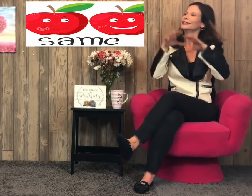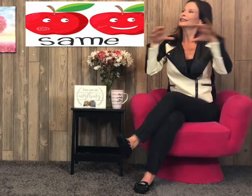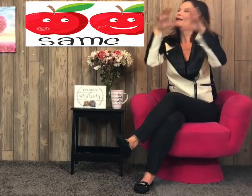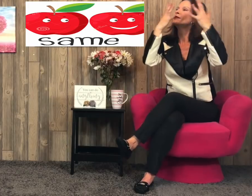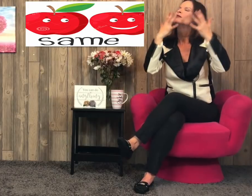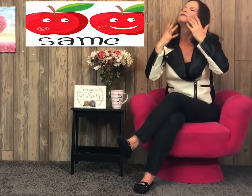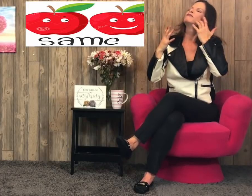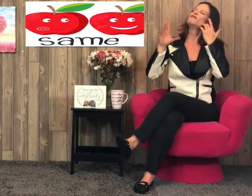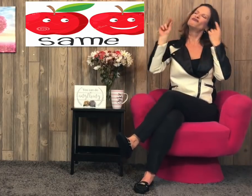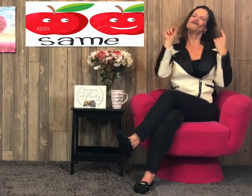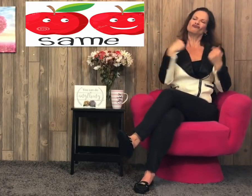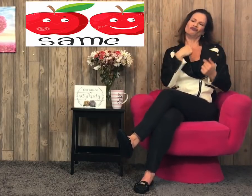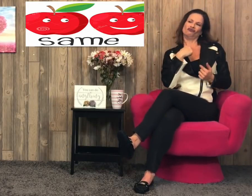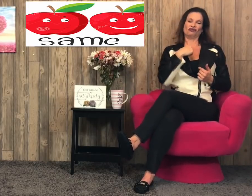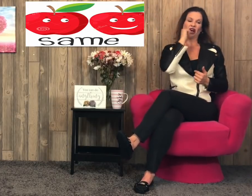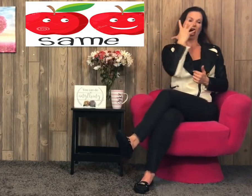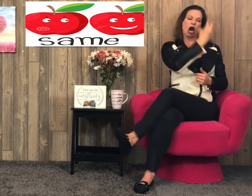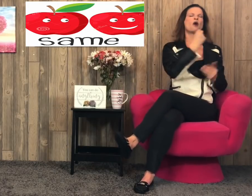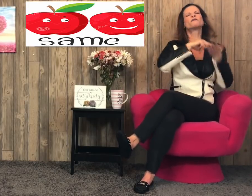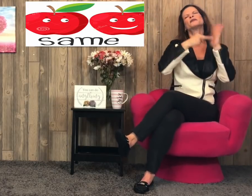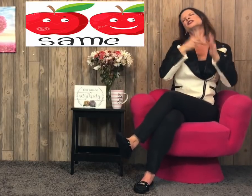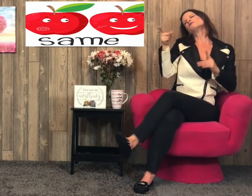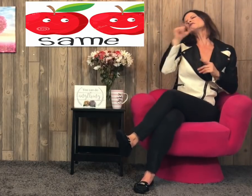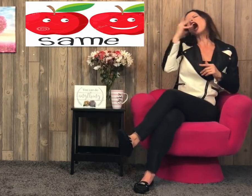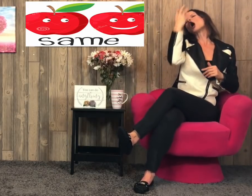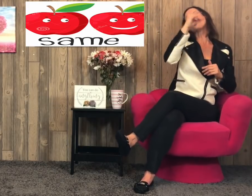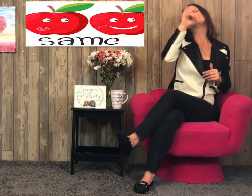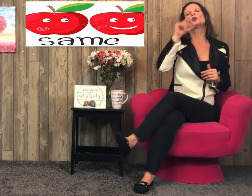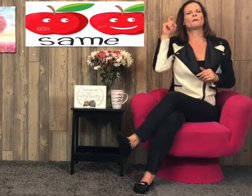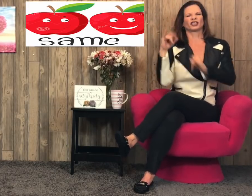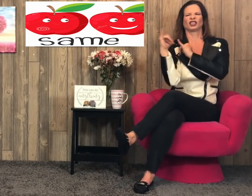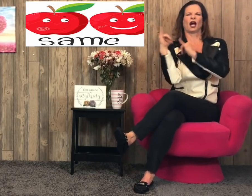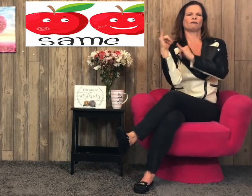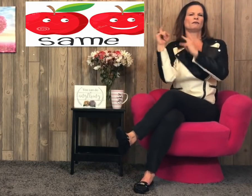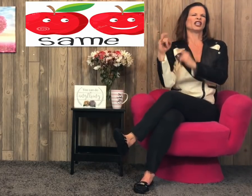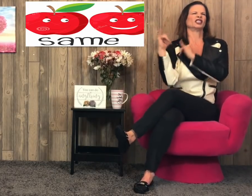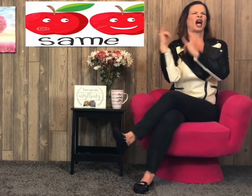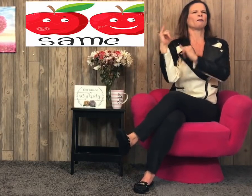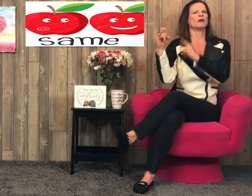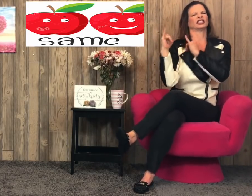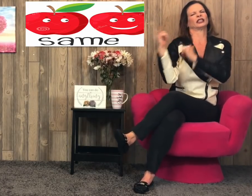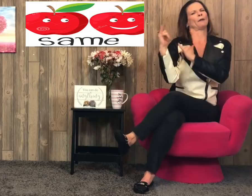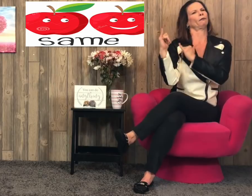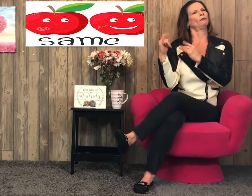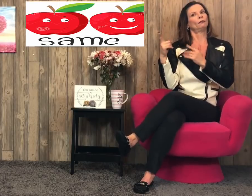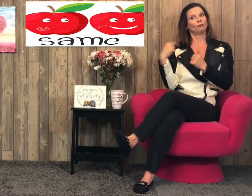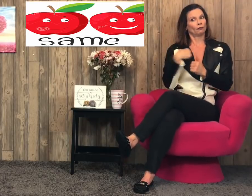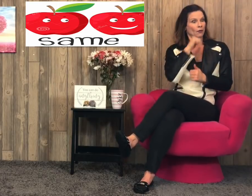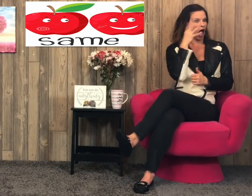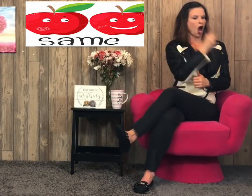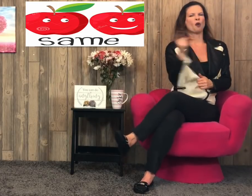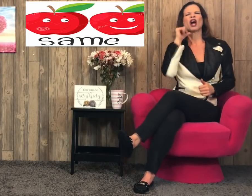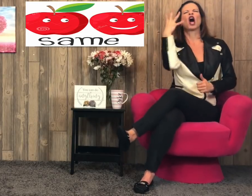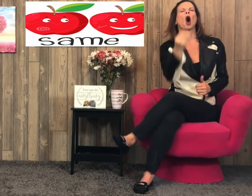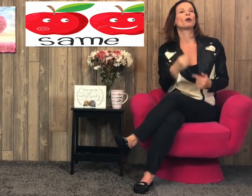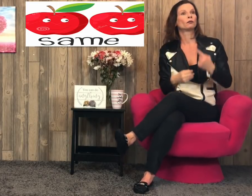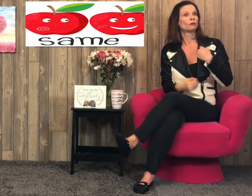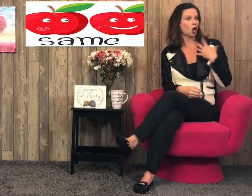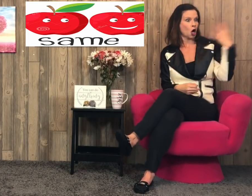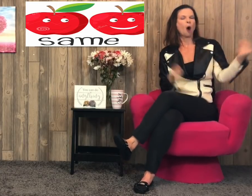want to do, you can't venture out and do your own thing. You must do what they want at all times. If they can't go, that